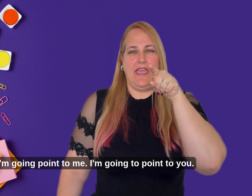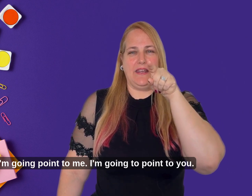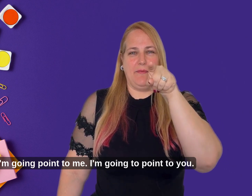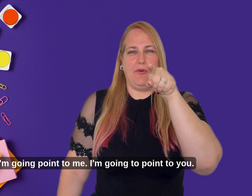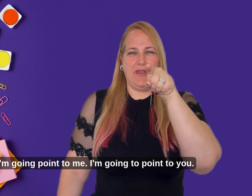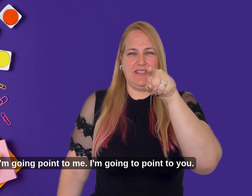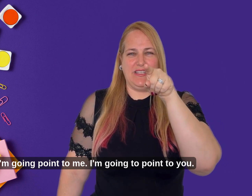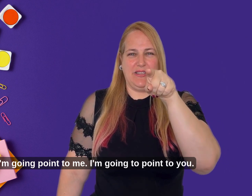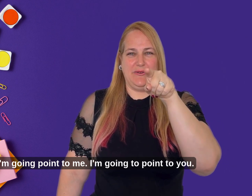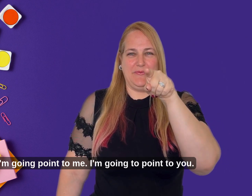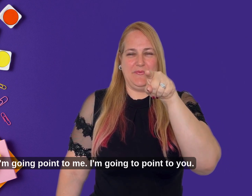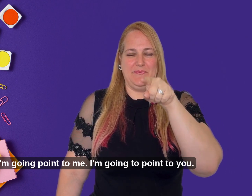going to point to you.